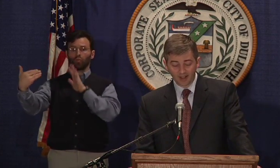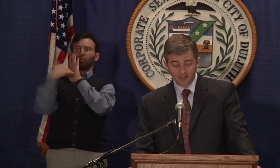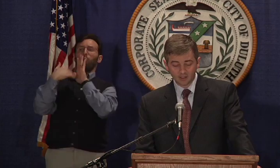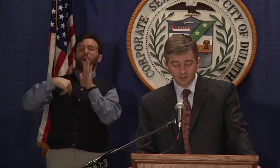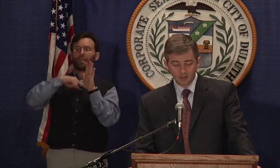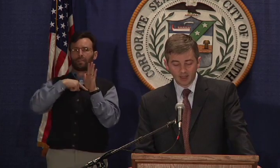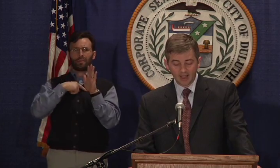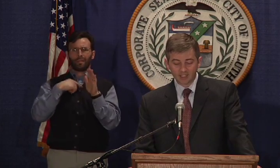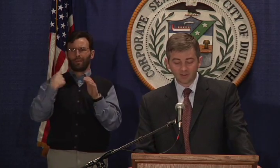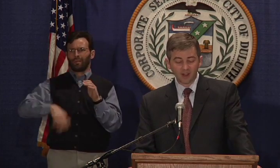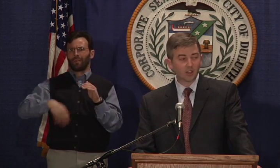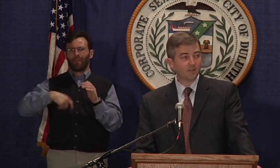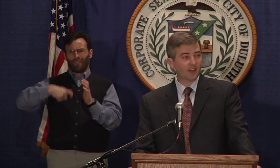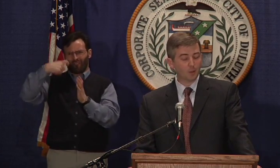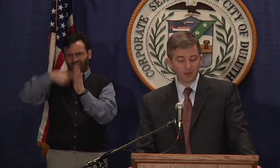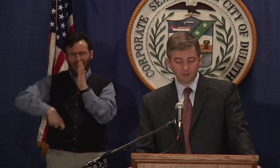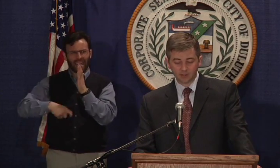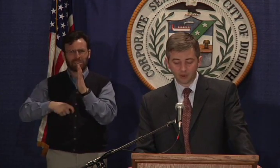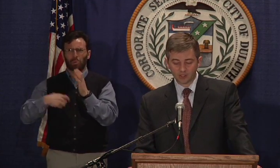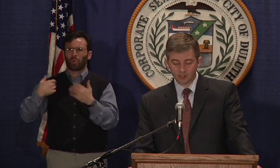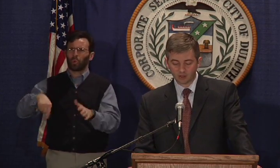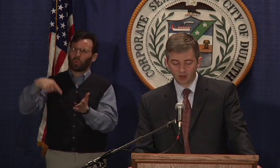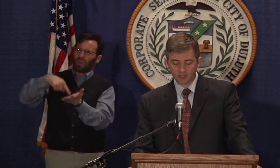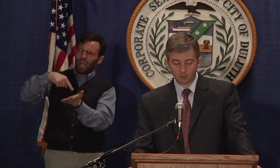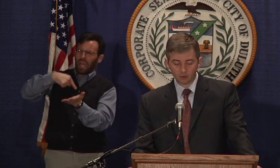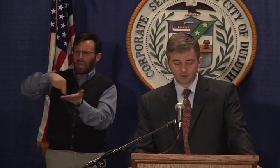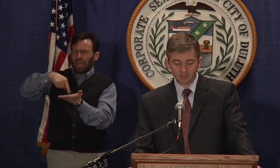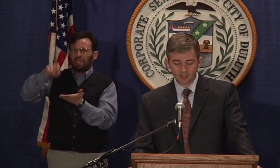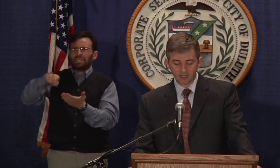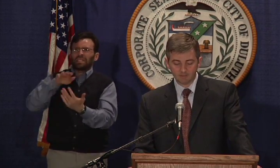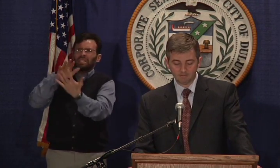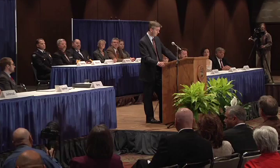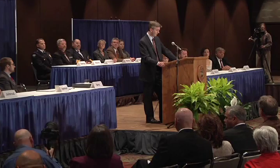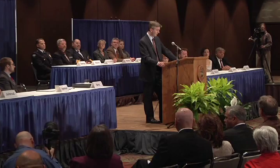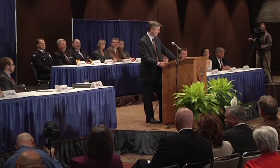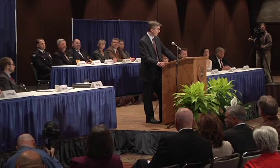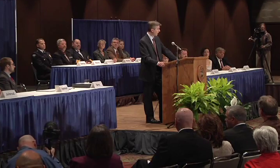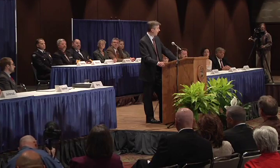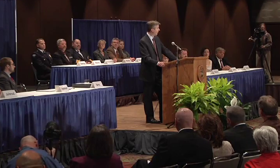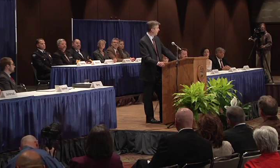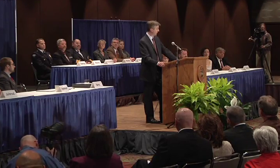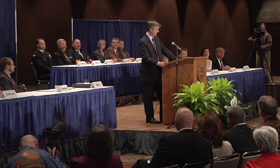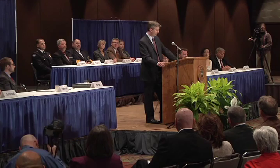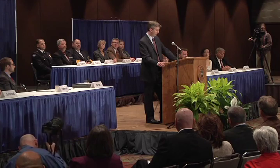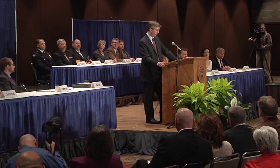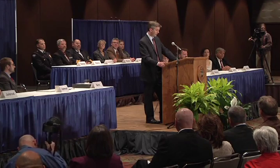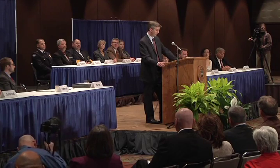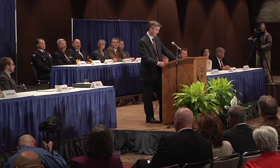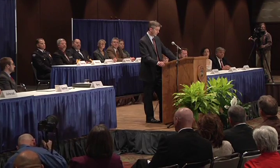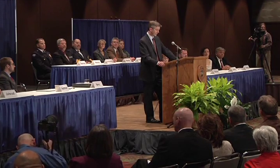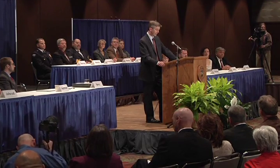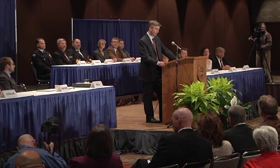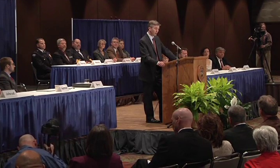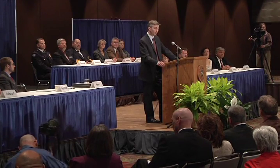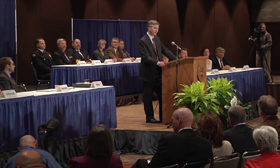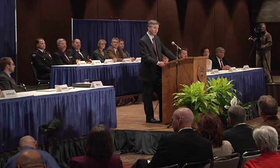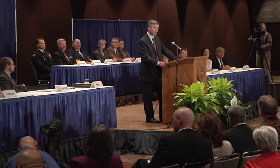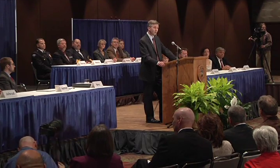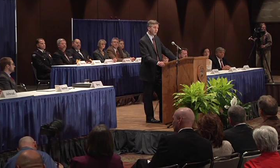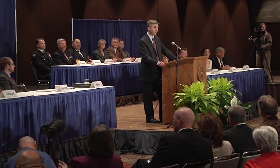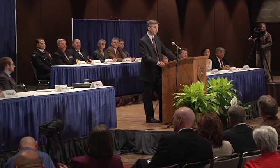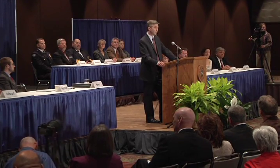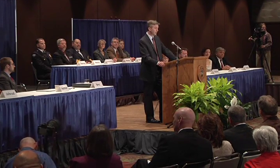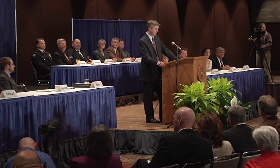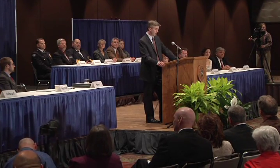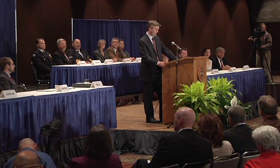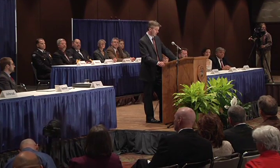of fines and severe development restrictions across most of the city. Our retiree health care costs had grown from